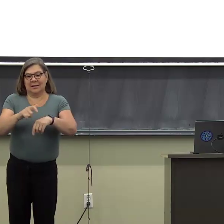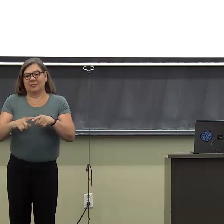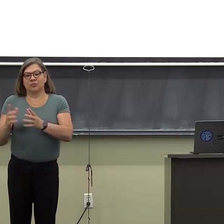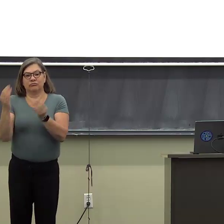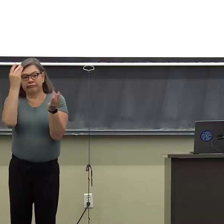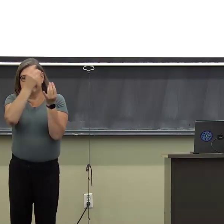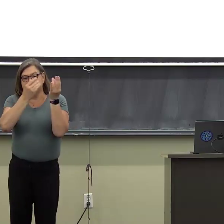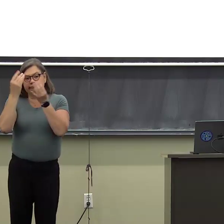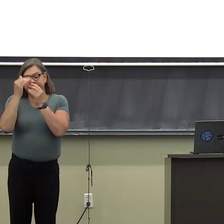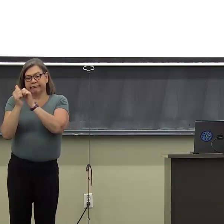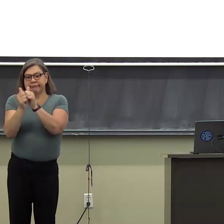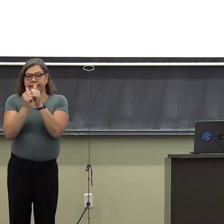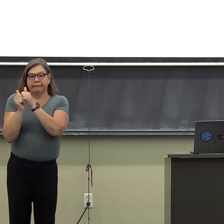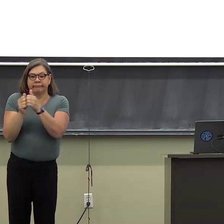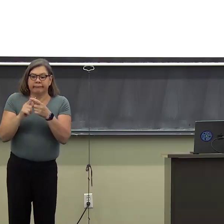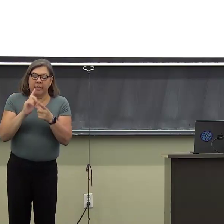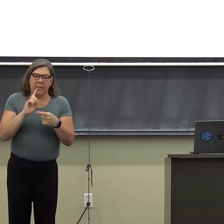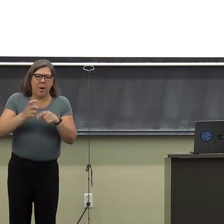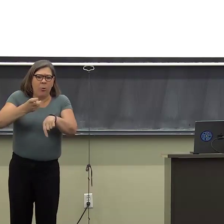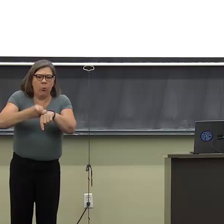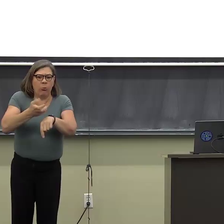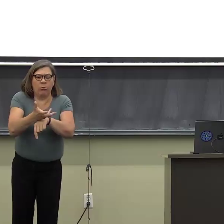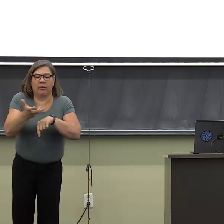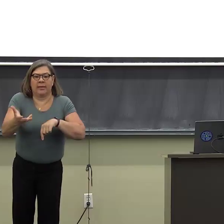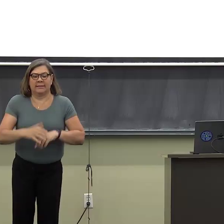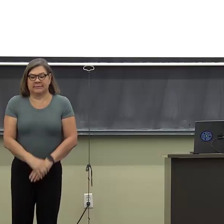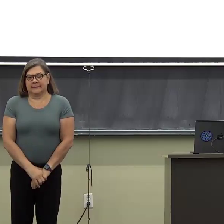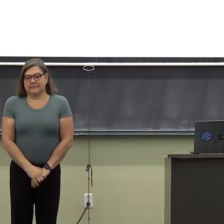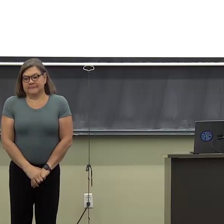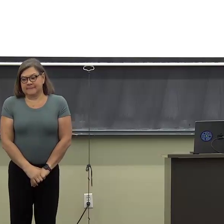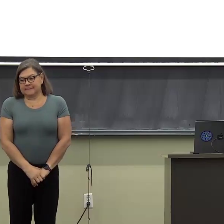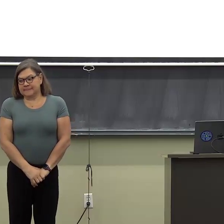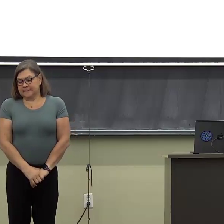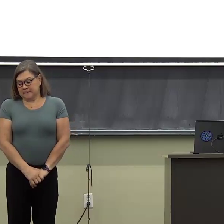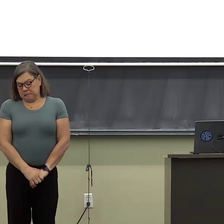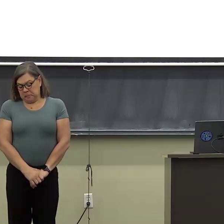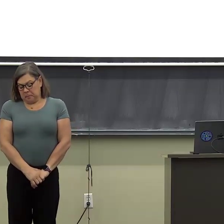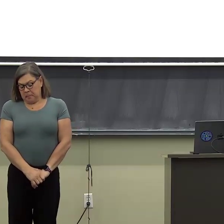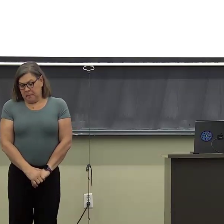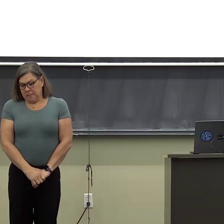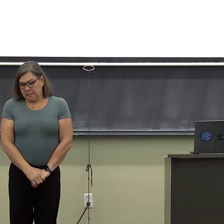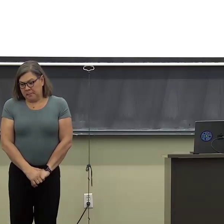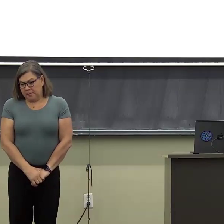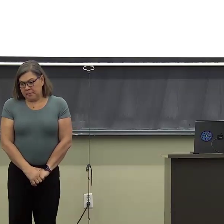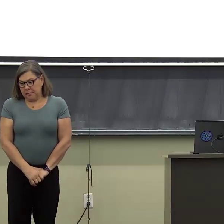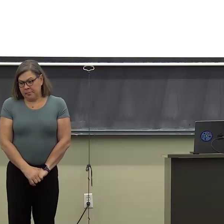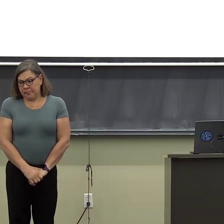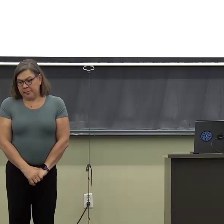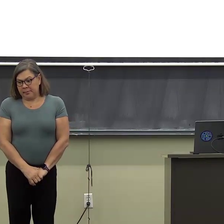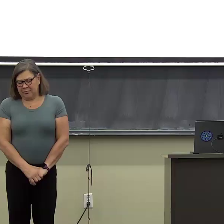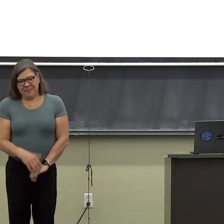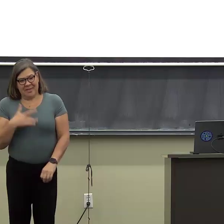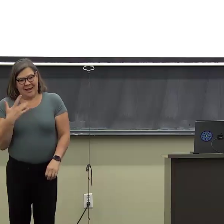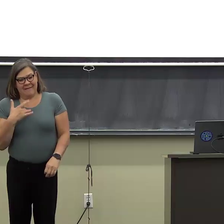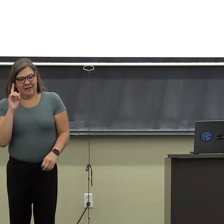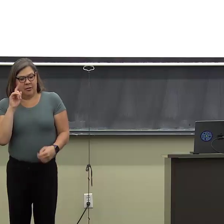together about hard things that I find are in some ways being addressed too